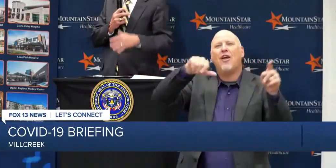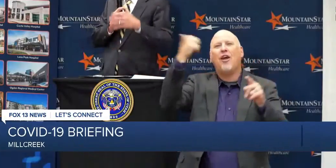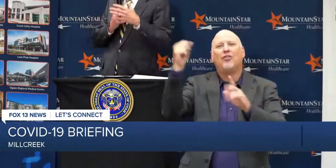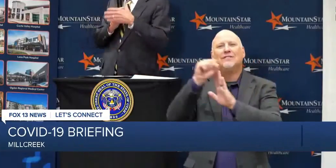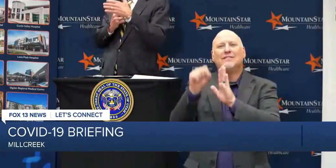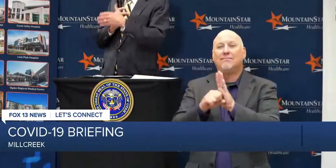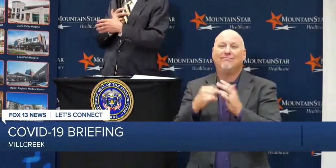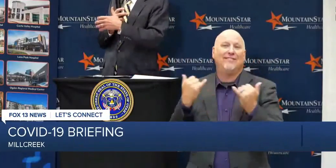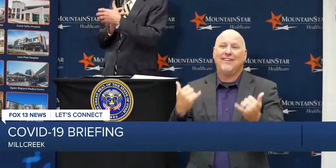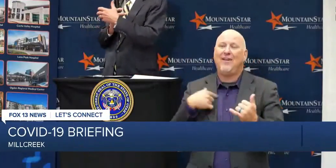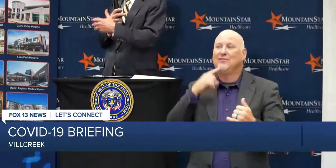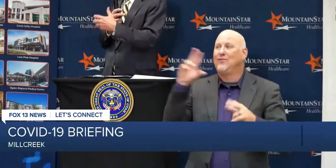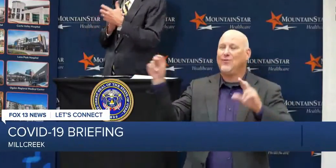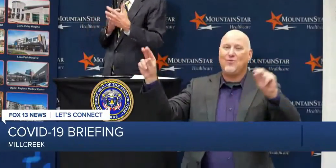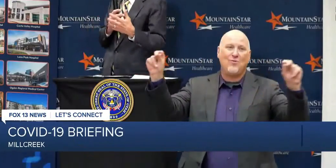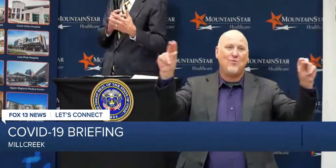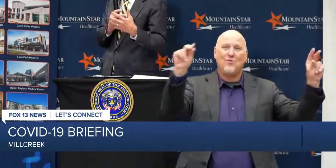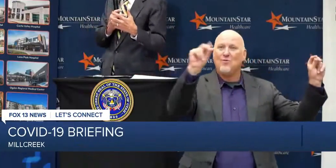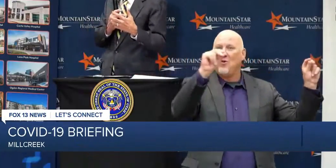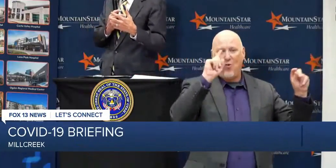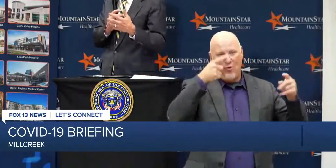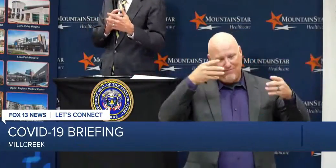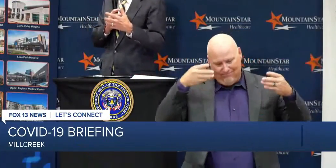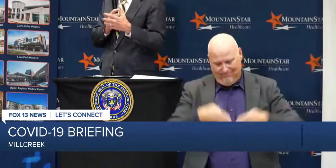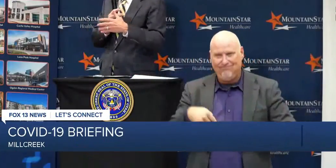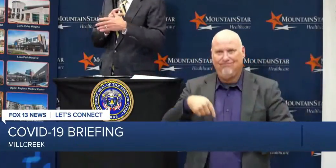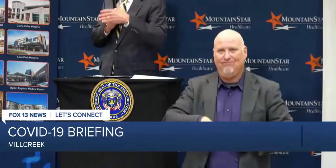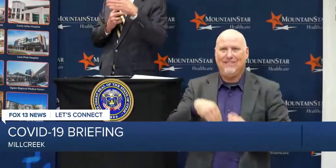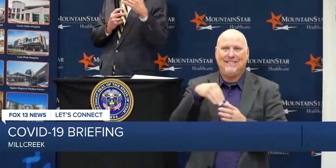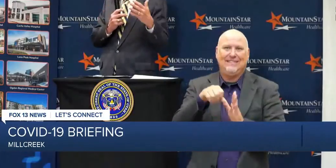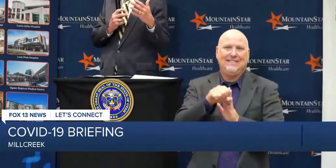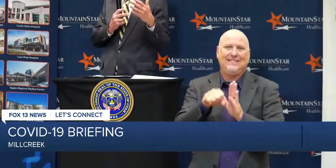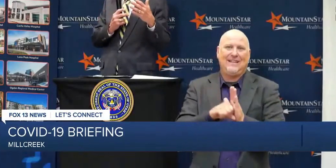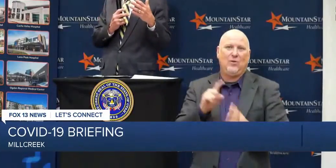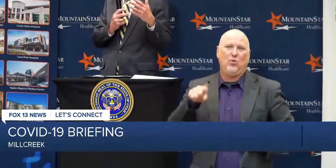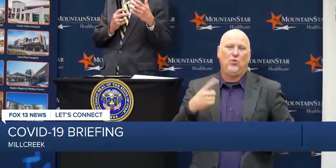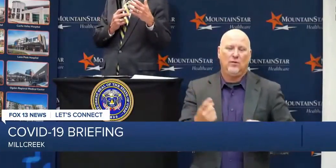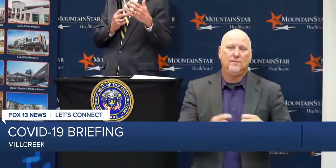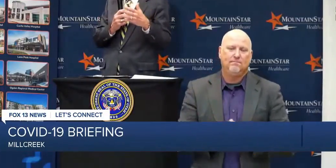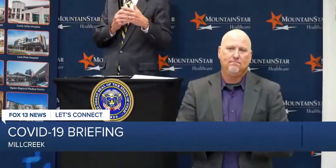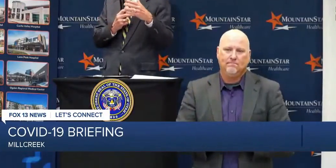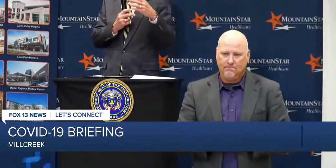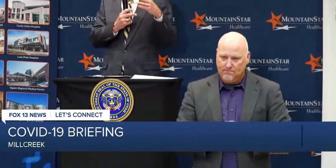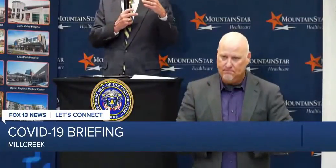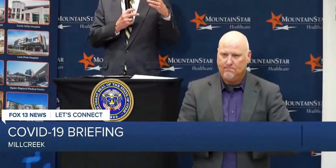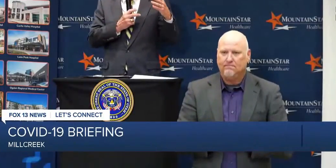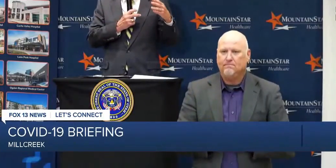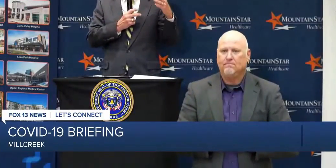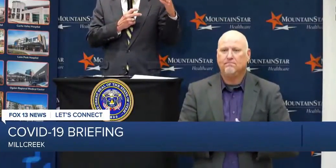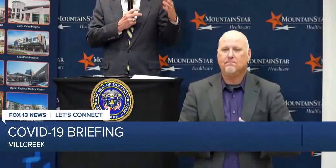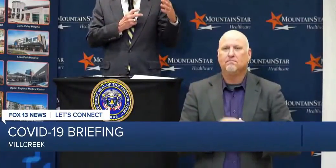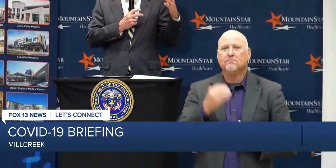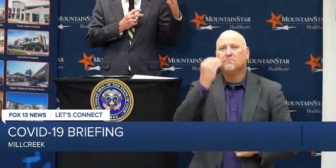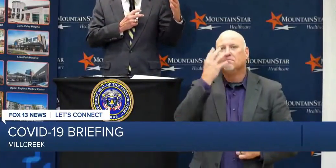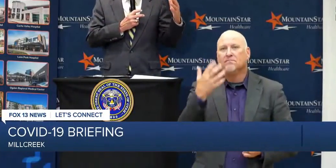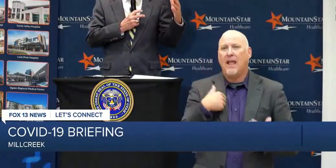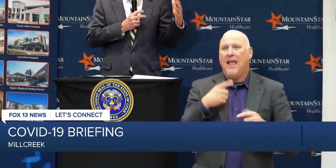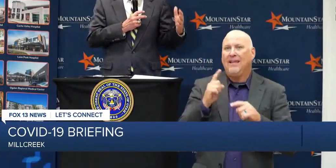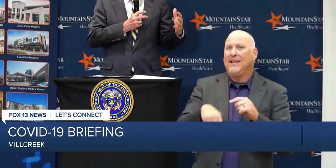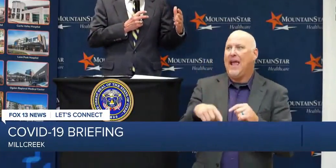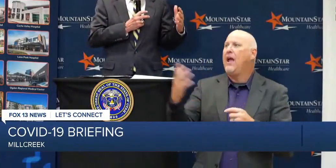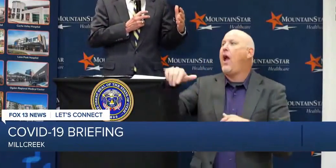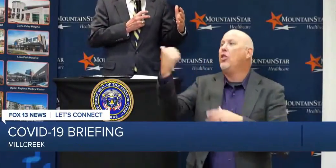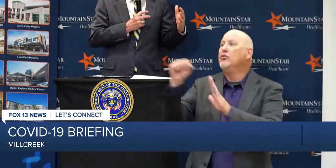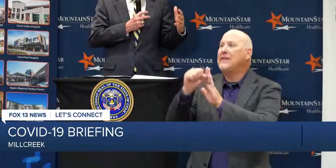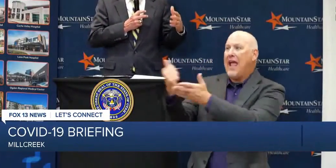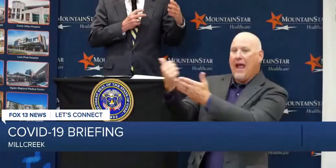Now, we can't expect help from other places because every state almost is having a COVID spike